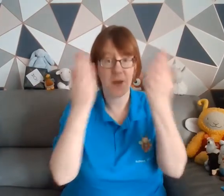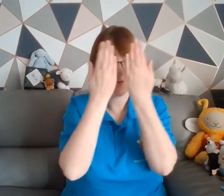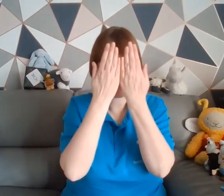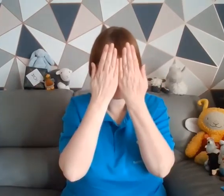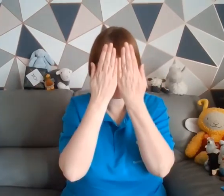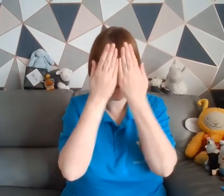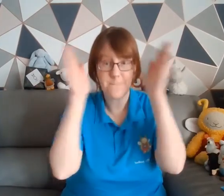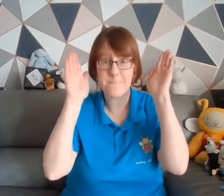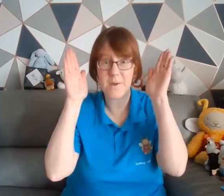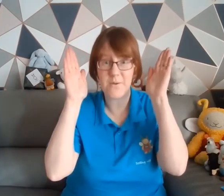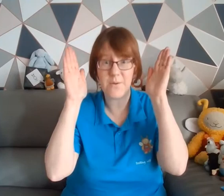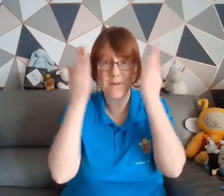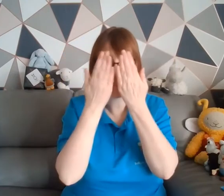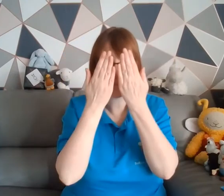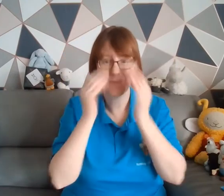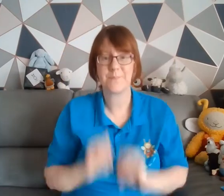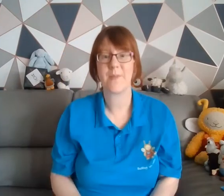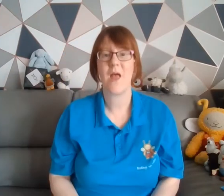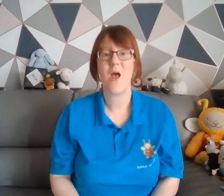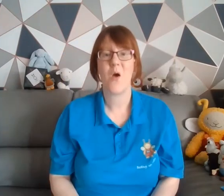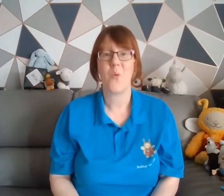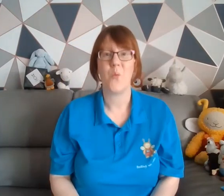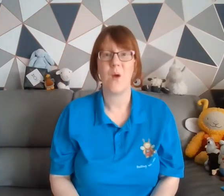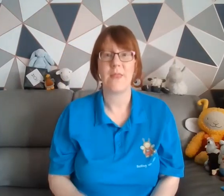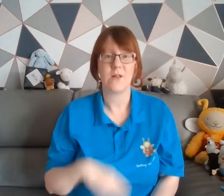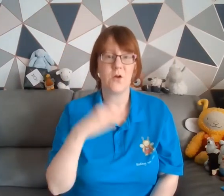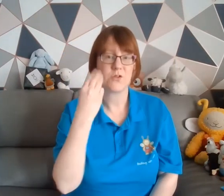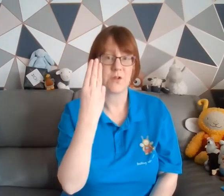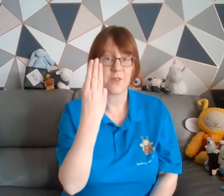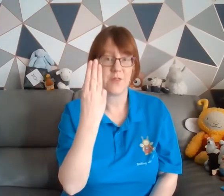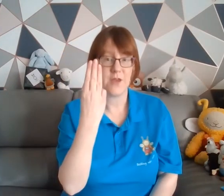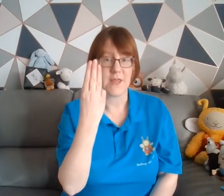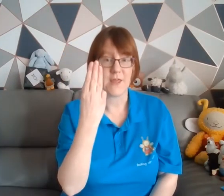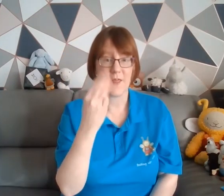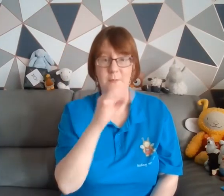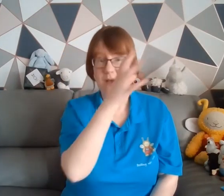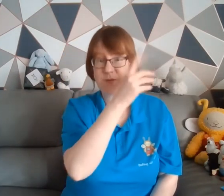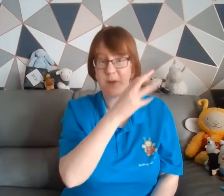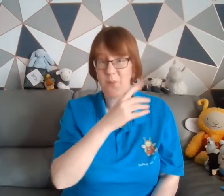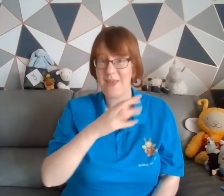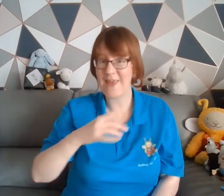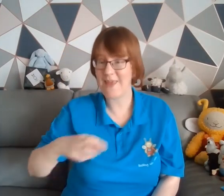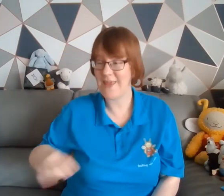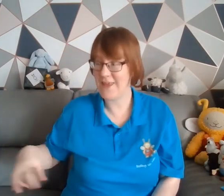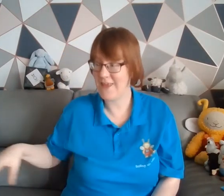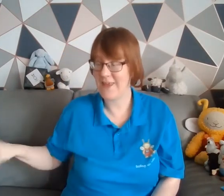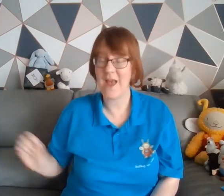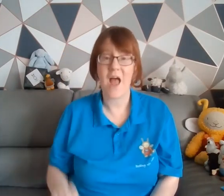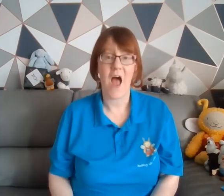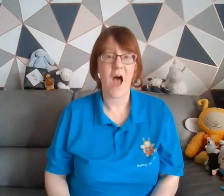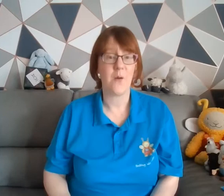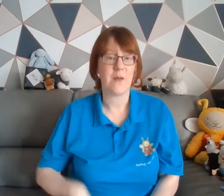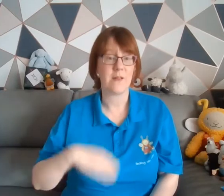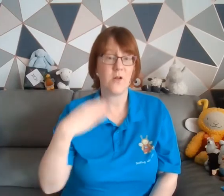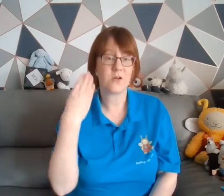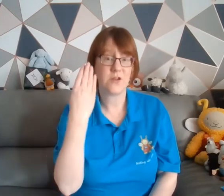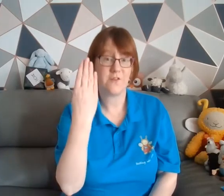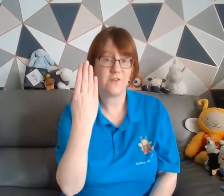mouse said, boo. When the clock struck three, the mouse went, wee. And when the clock struck